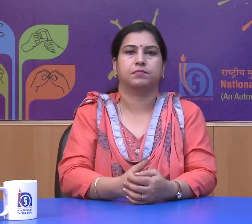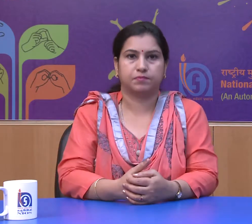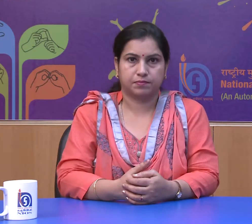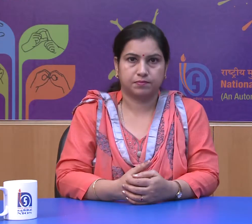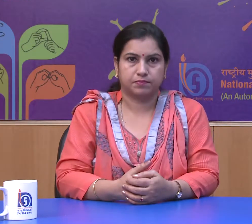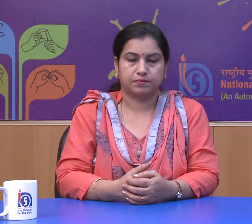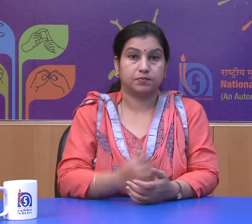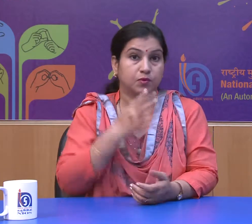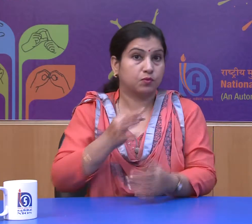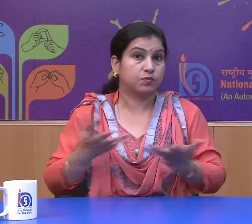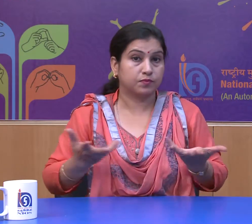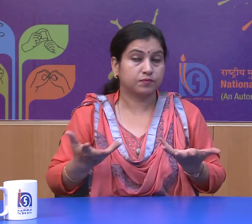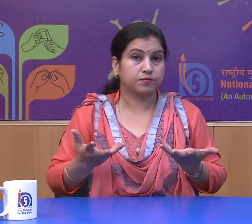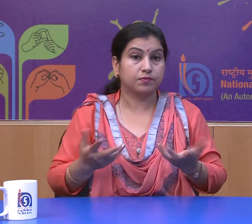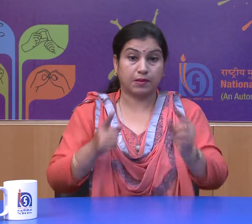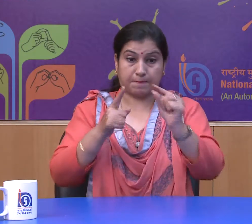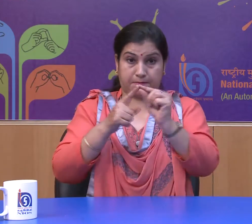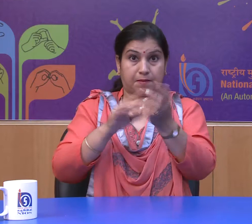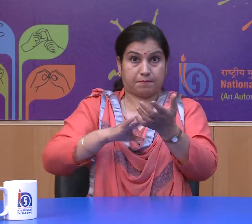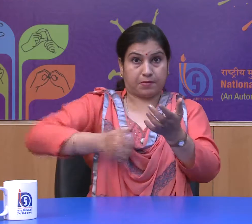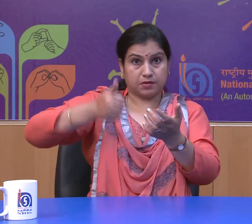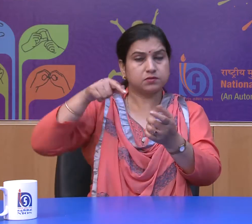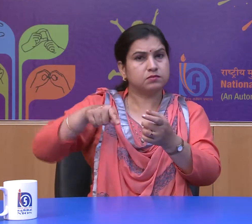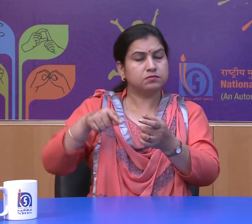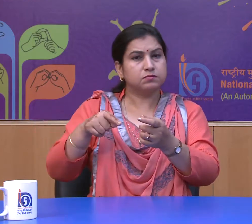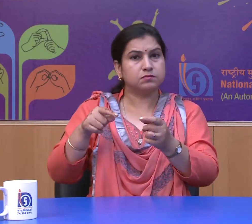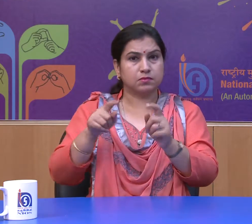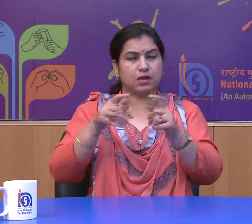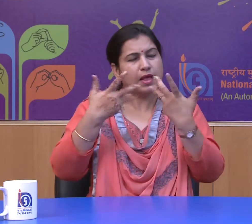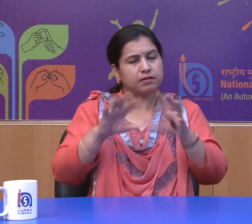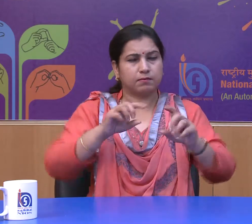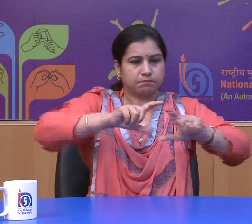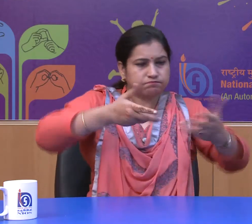In fact, the Prime Minister heads over the meetings of the cabinet